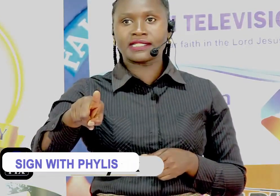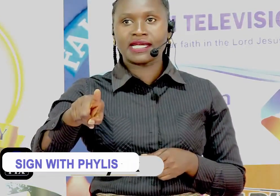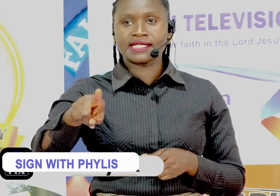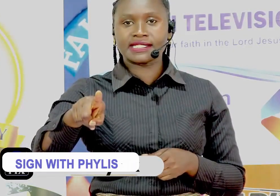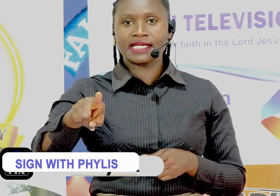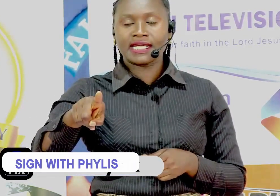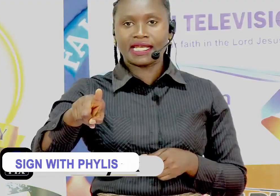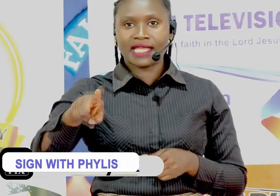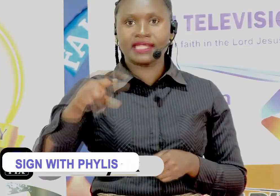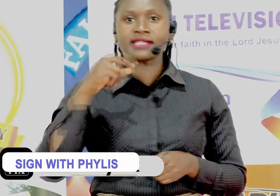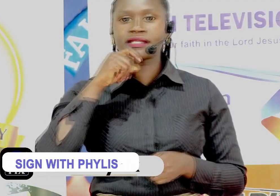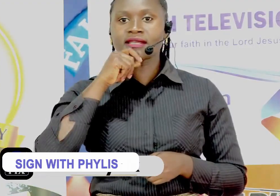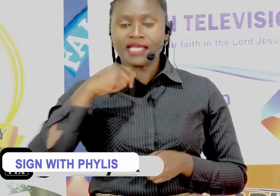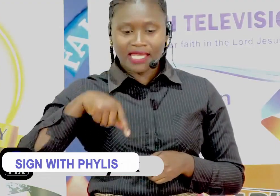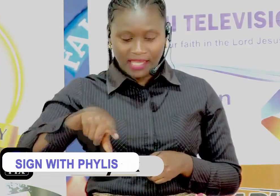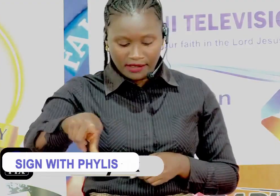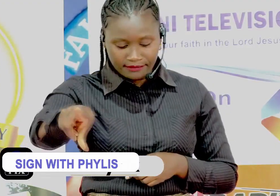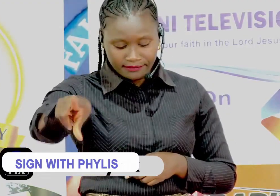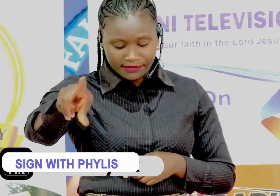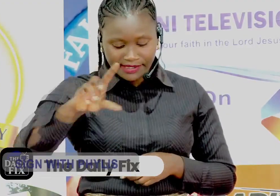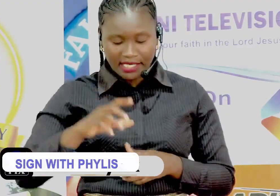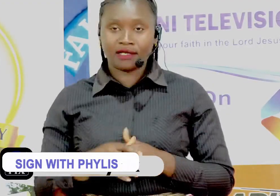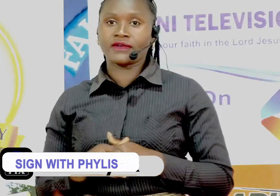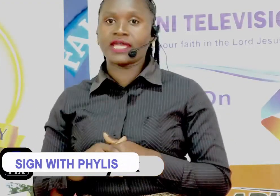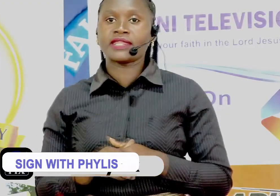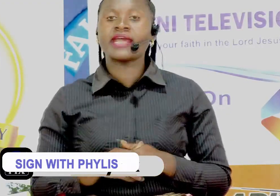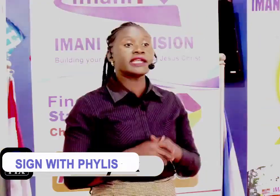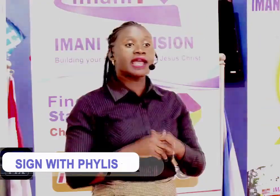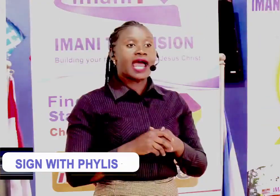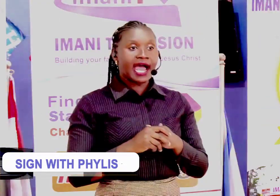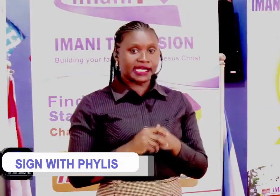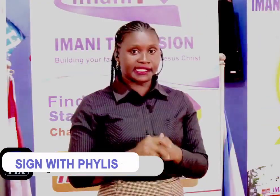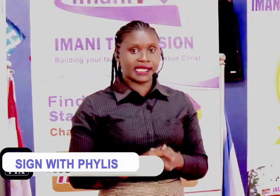Just like this. Himself. And then herself.